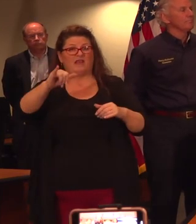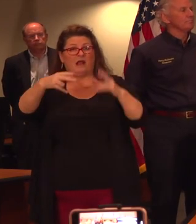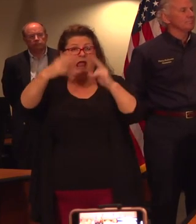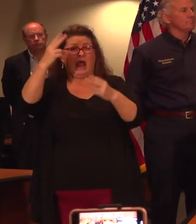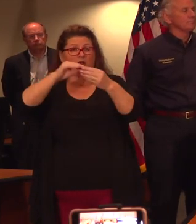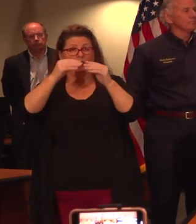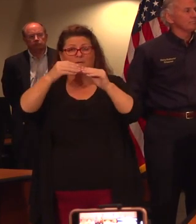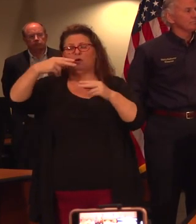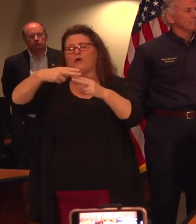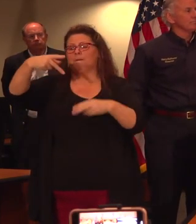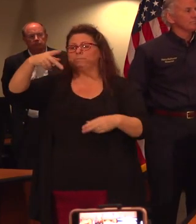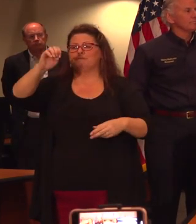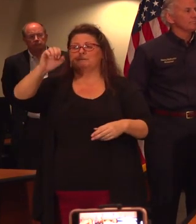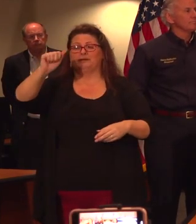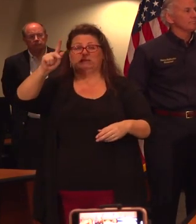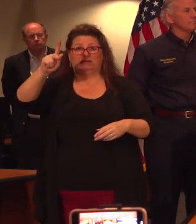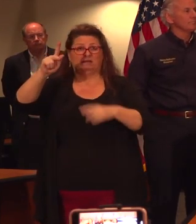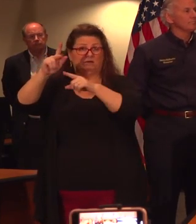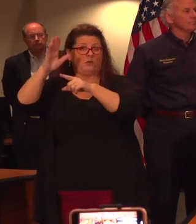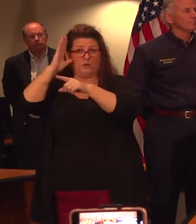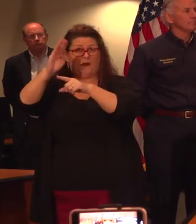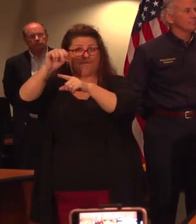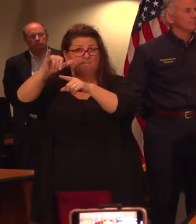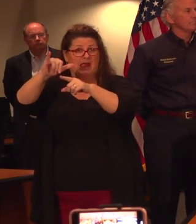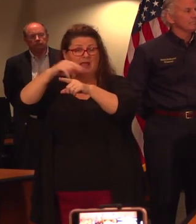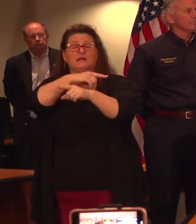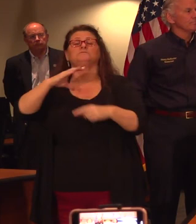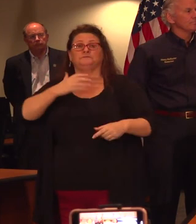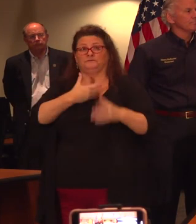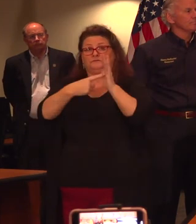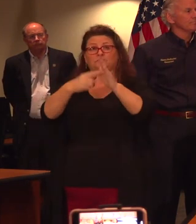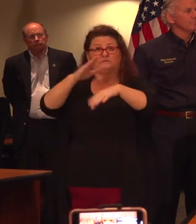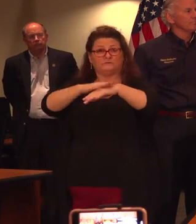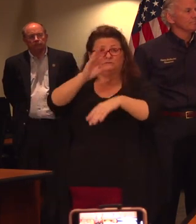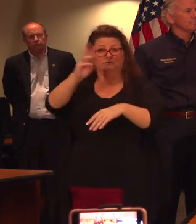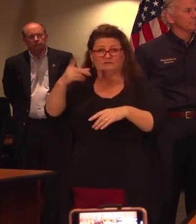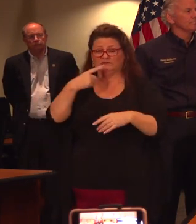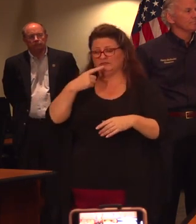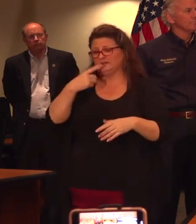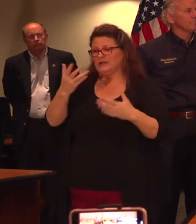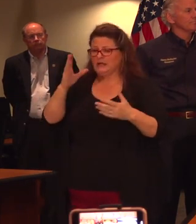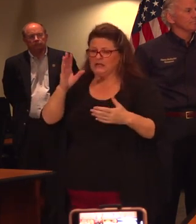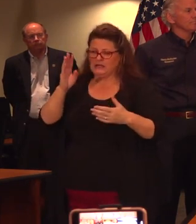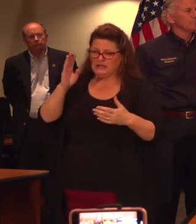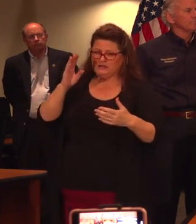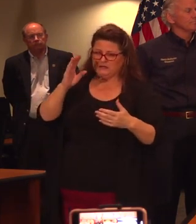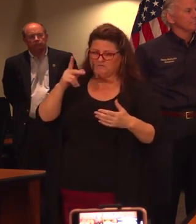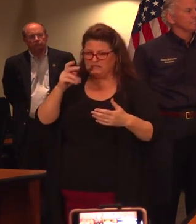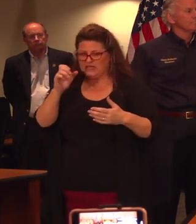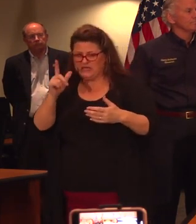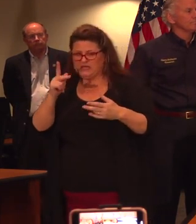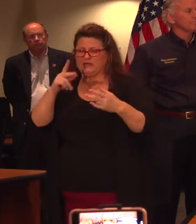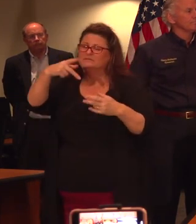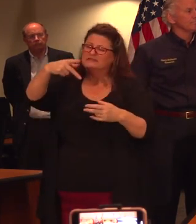So from one of the models that's posted on our website, that's approximately right. That looks at the peak in expected deaths